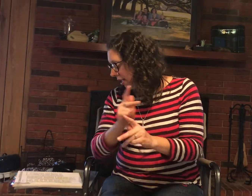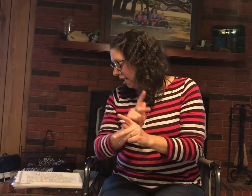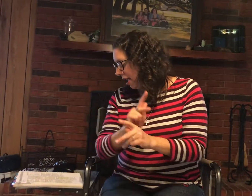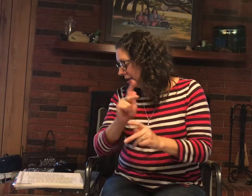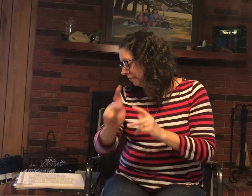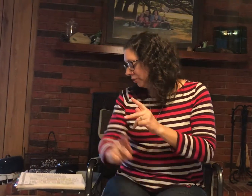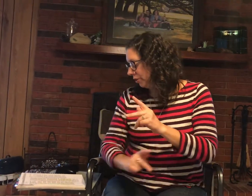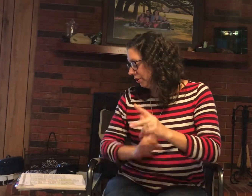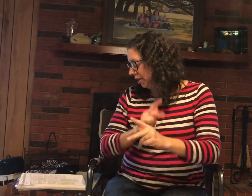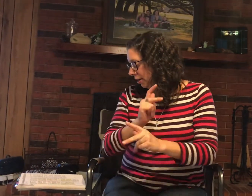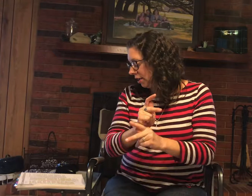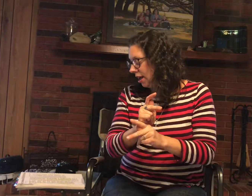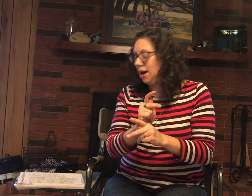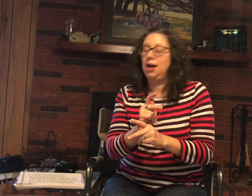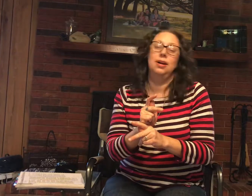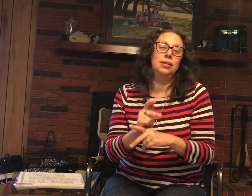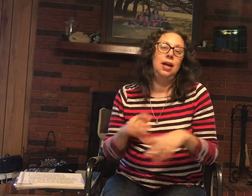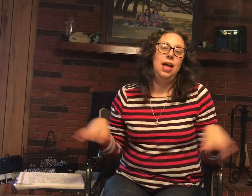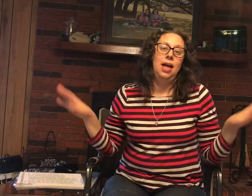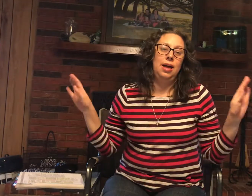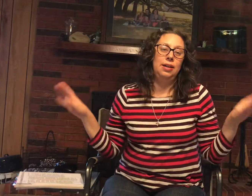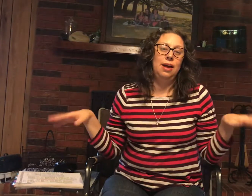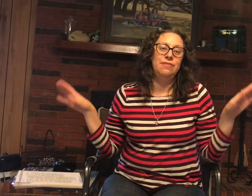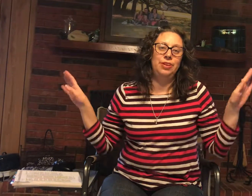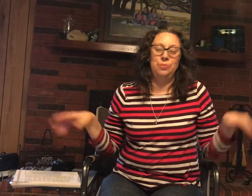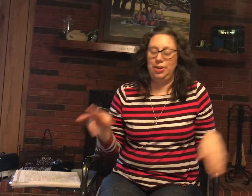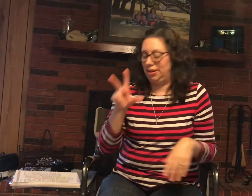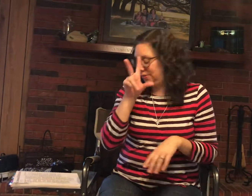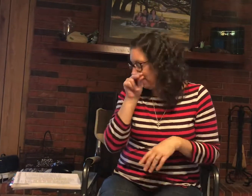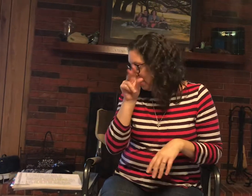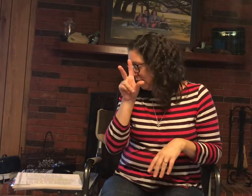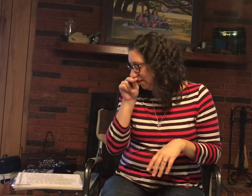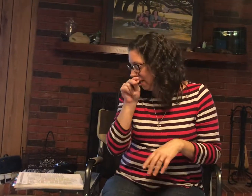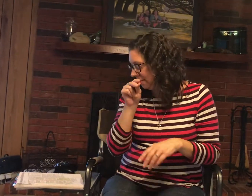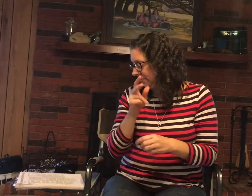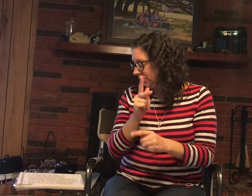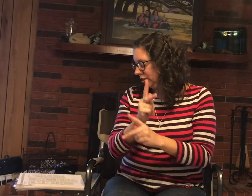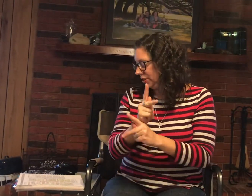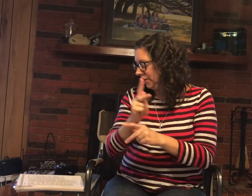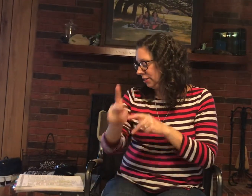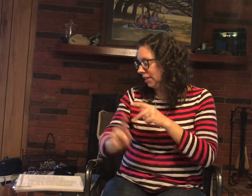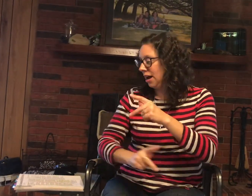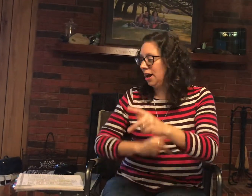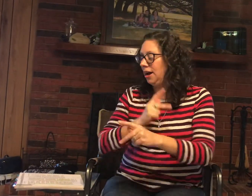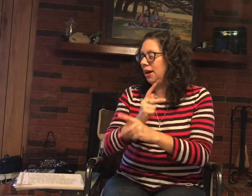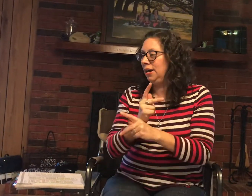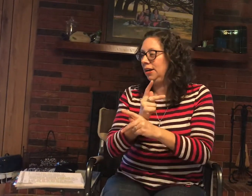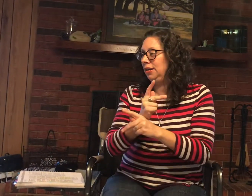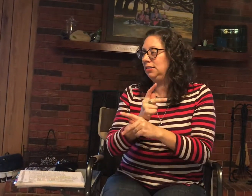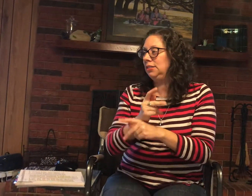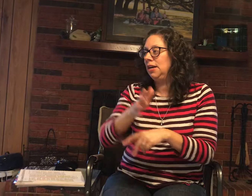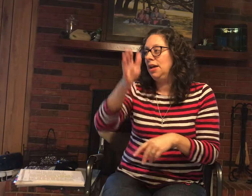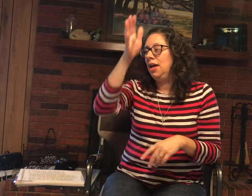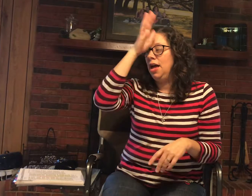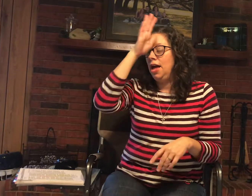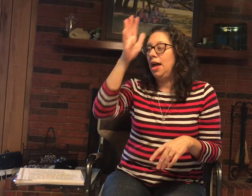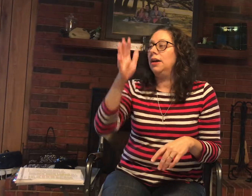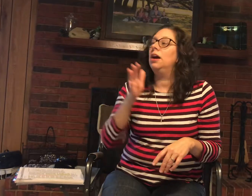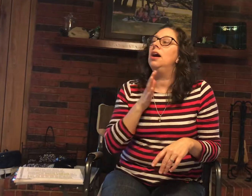abundantly after their kind, and every winged fowl after his kind. And God